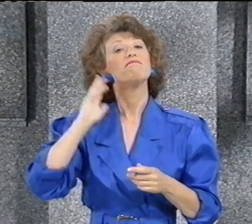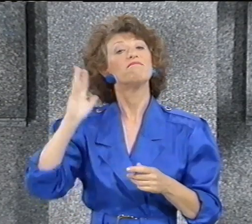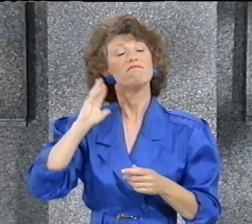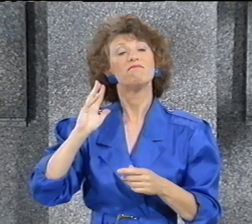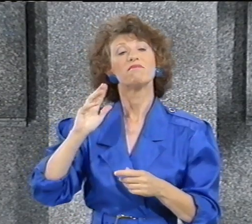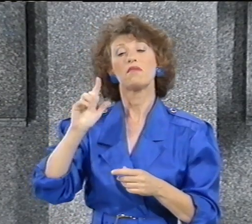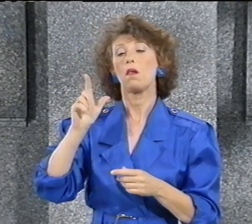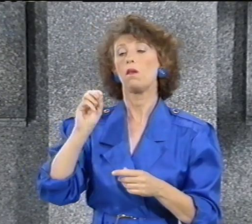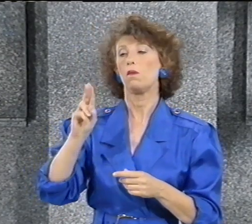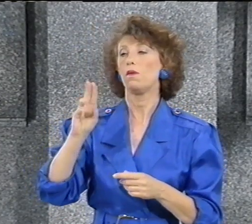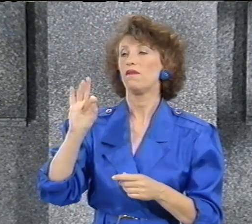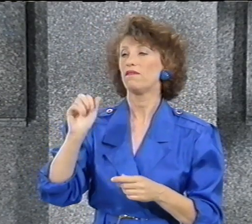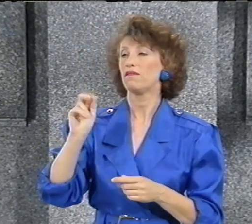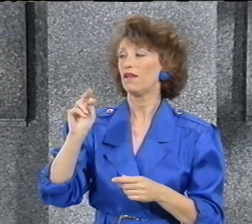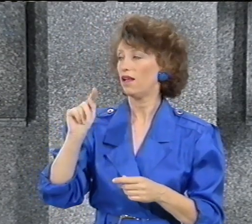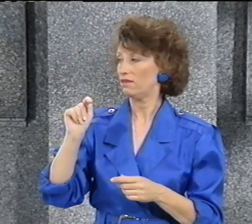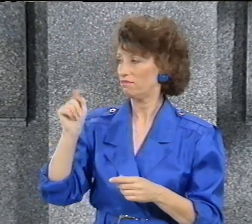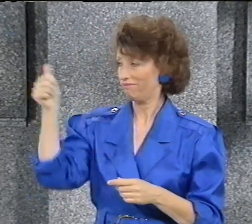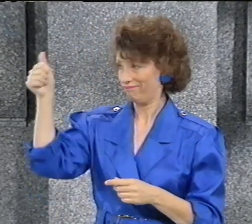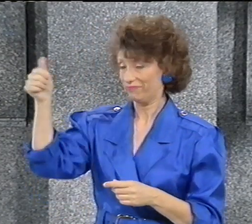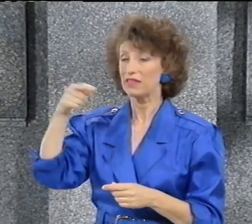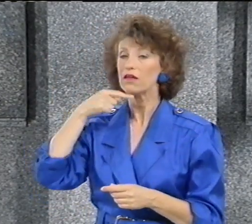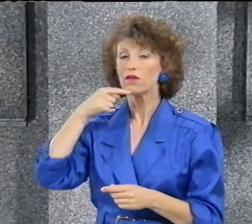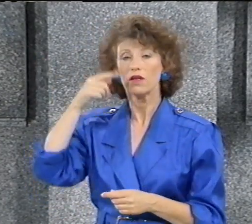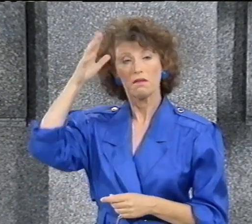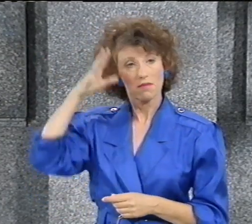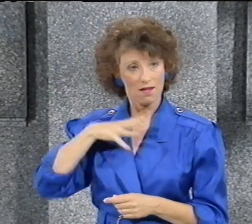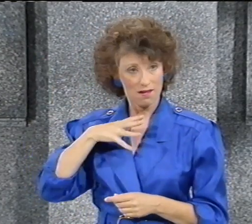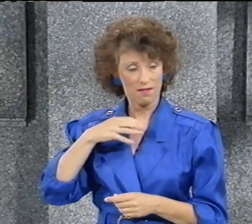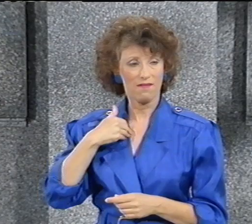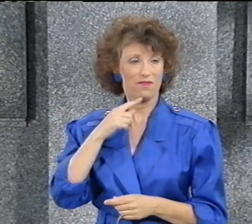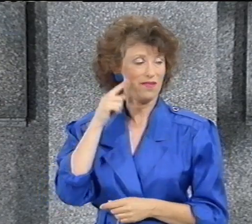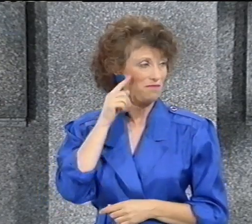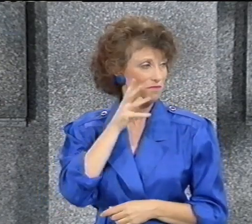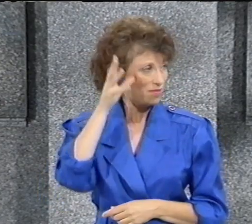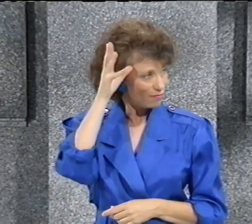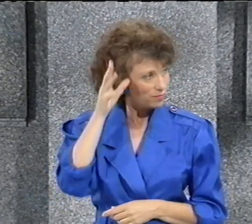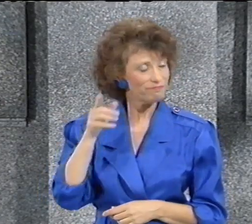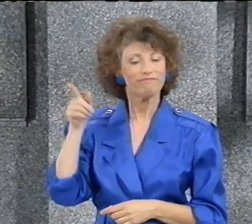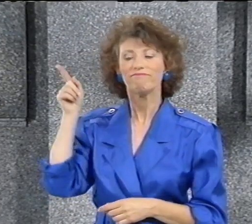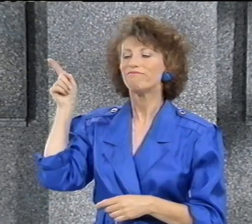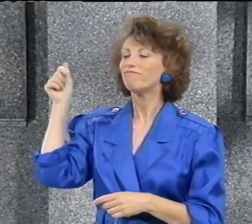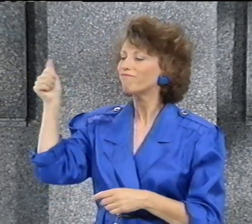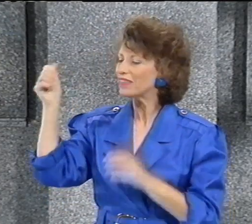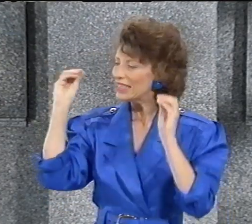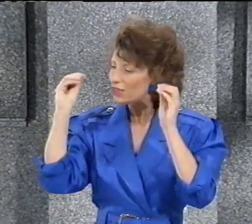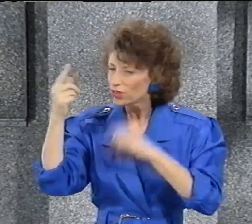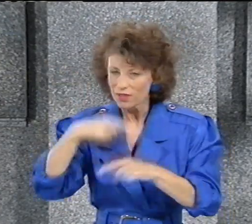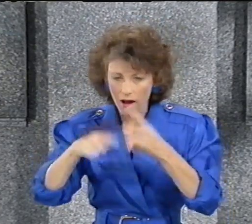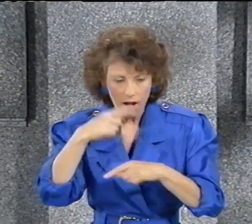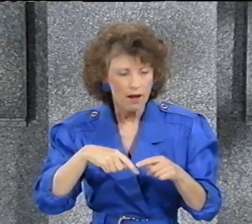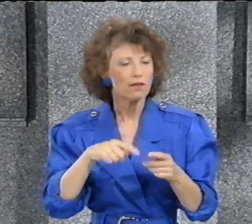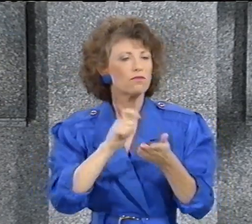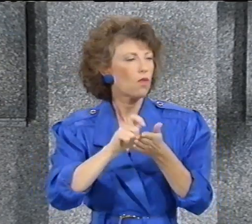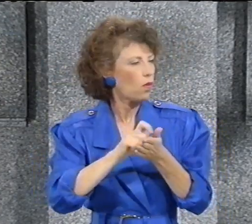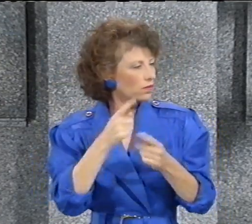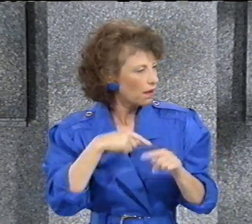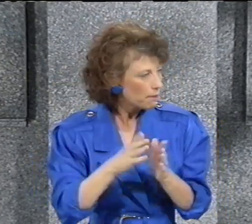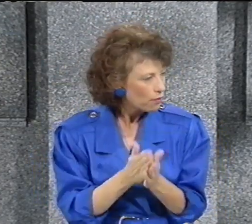signing. Lou Fant, a hearing man who had deaf parents, teaches sign language, wrote some books